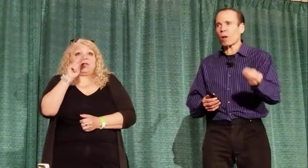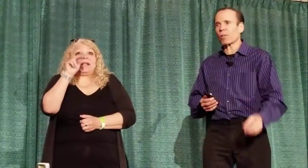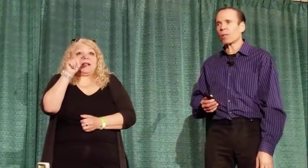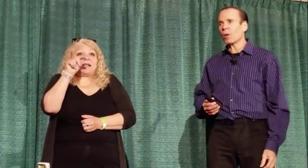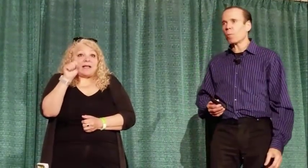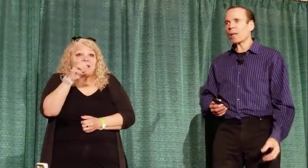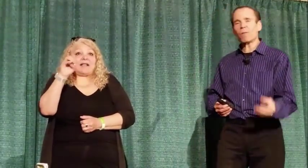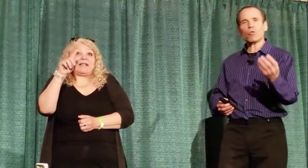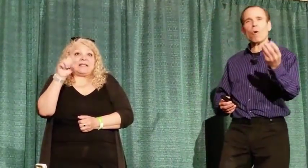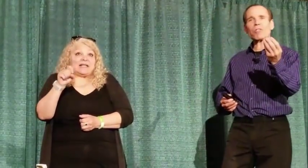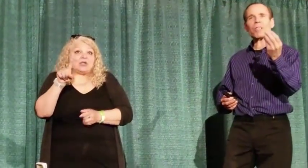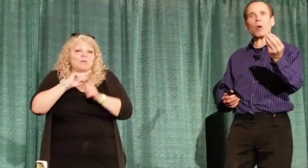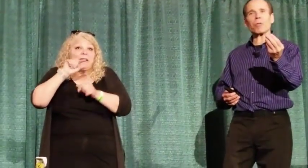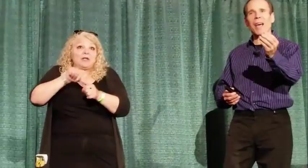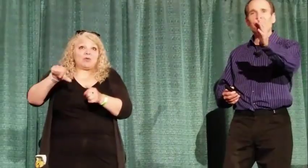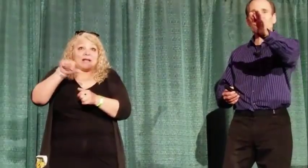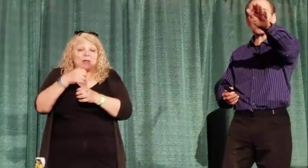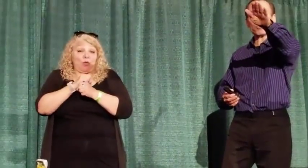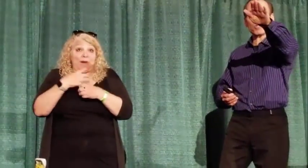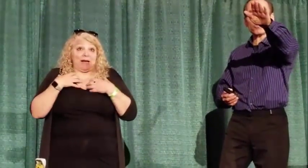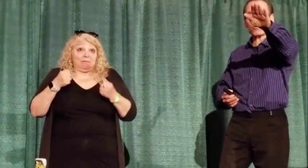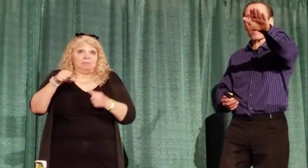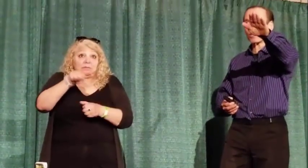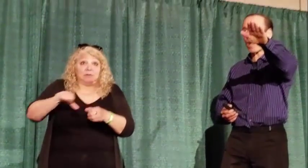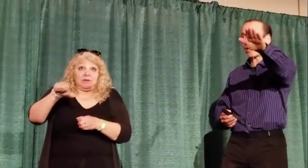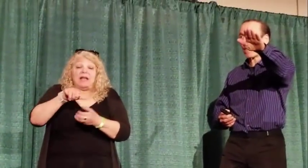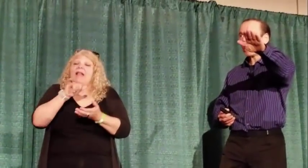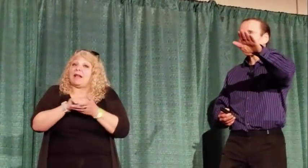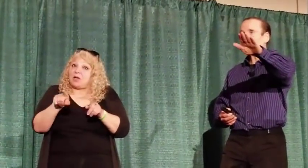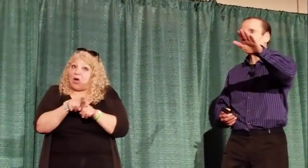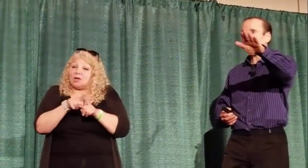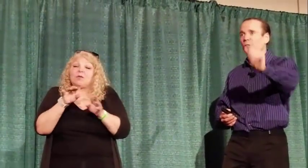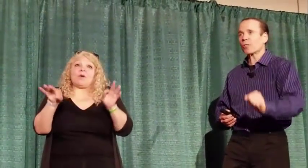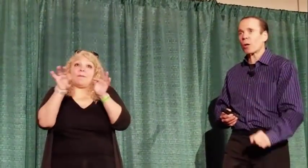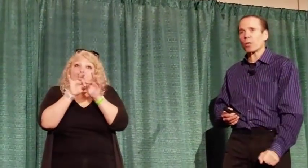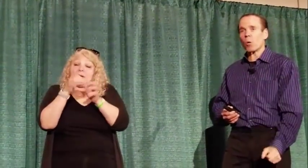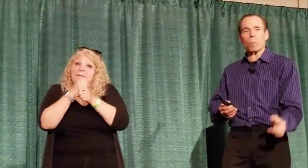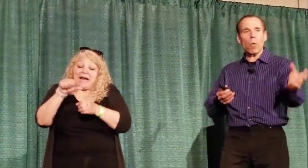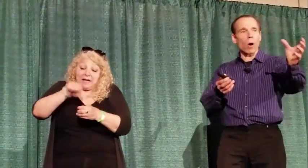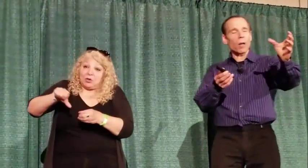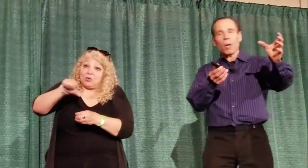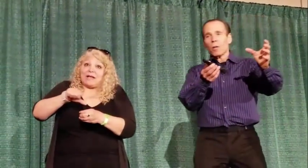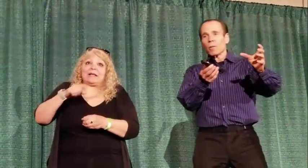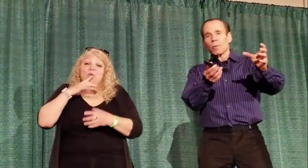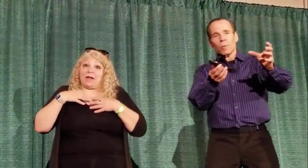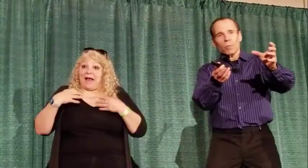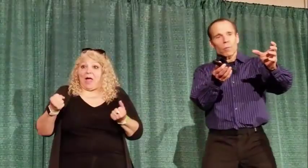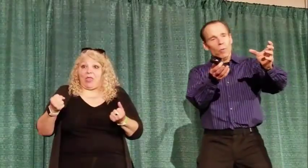as the dressing. We're making even the dressing healthy. That's the secret to a nutritarian diet. Making even the dressings healthy. You don't want to